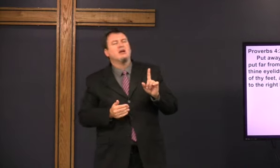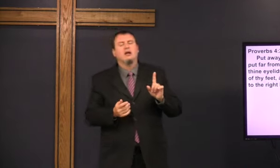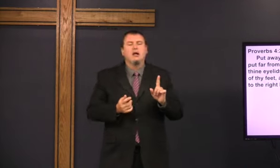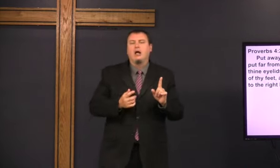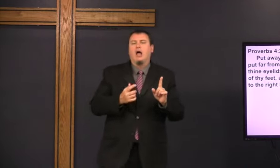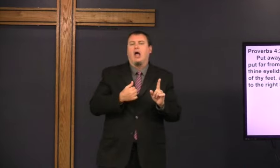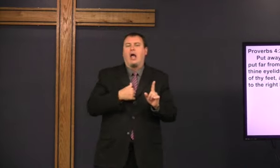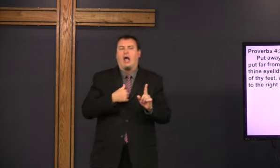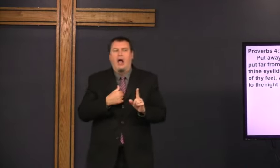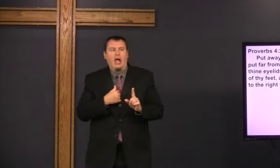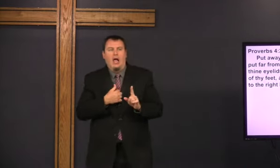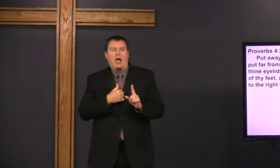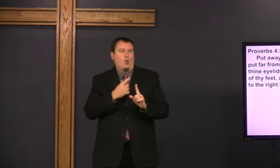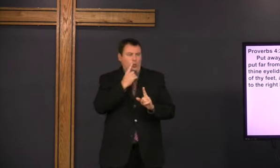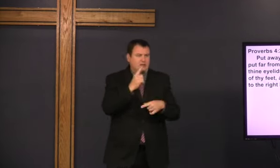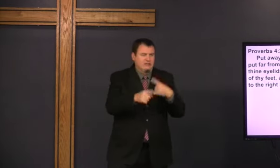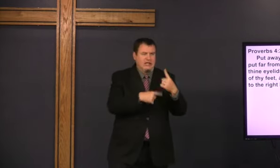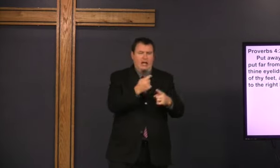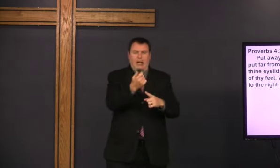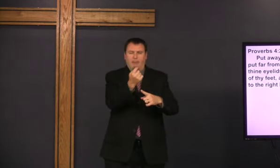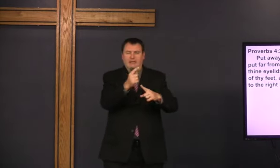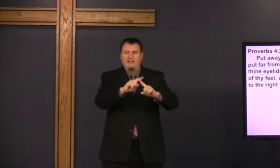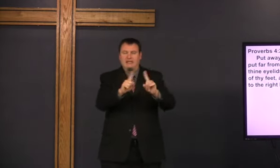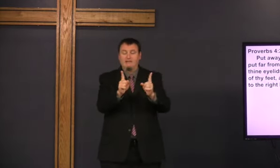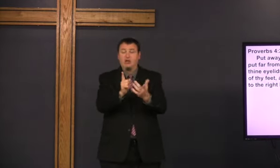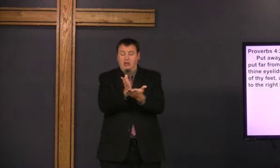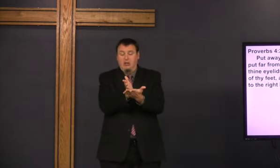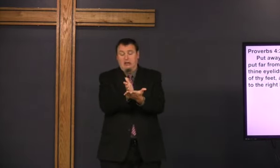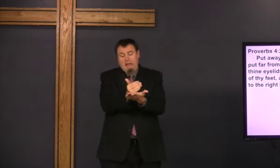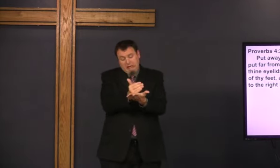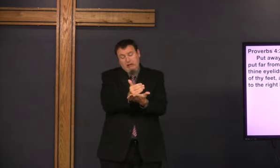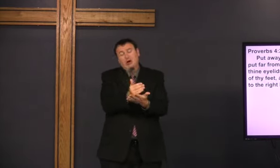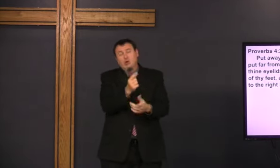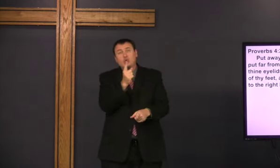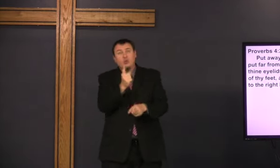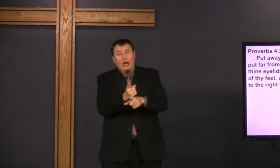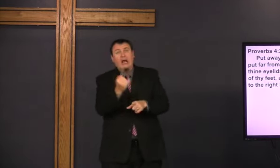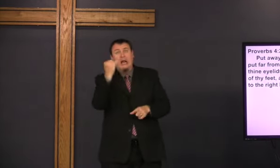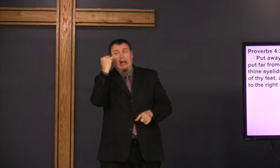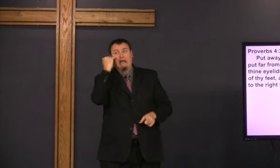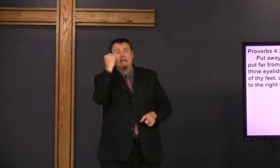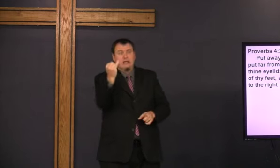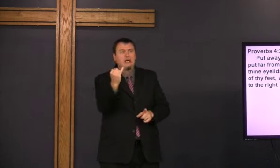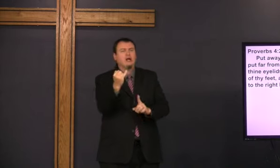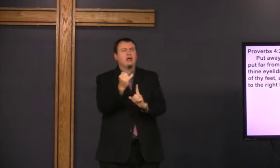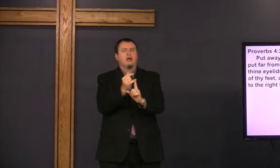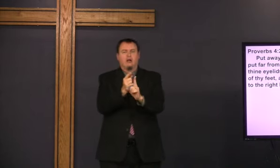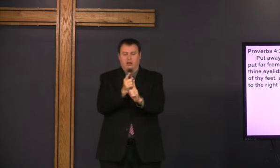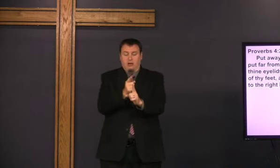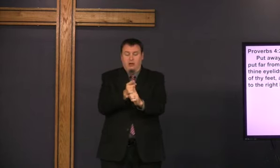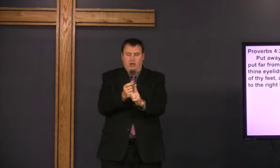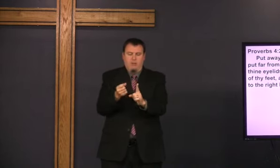like this, but I would sign it a little bit differently. This is the right idea,